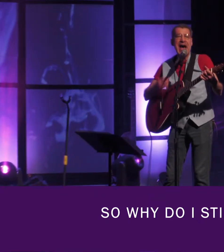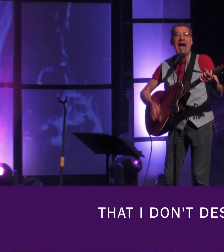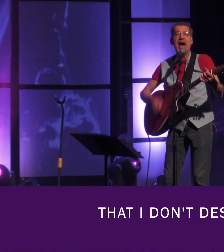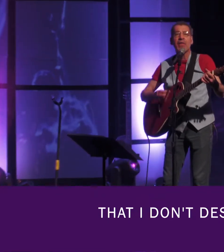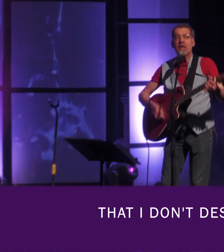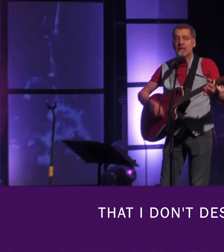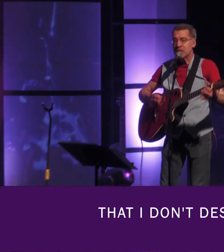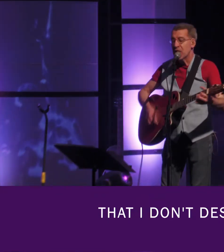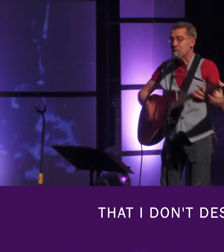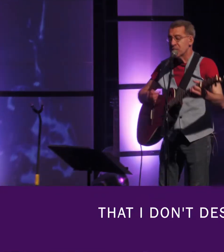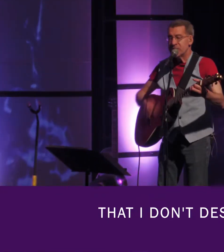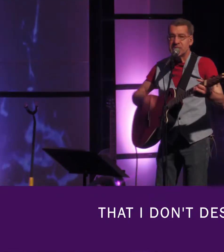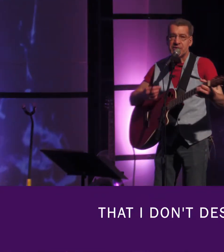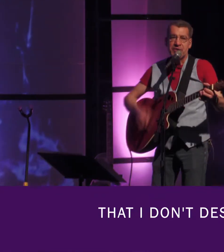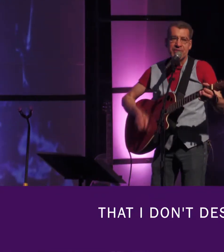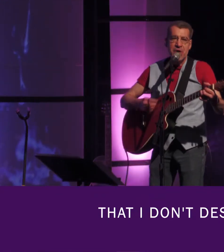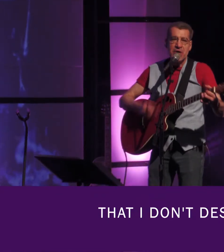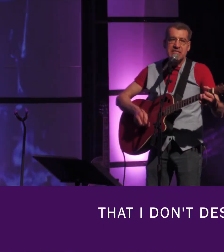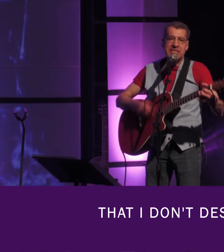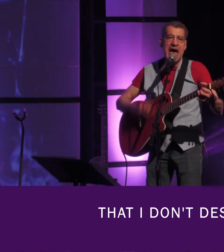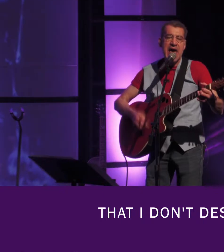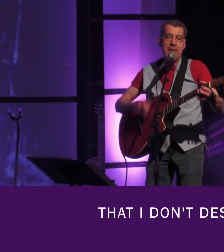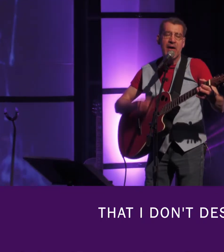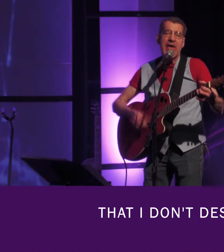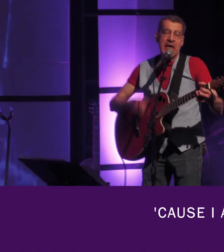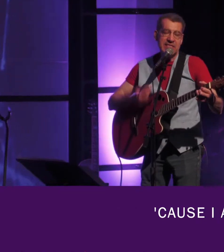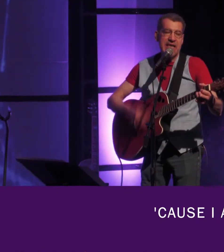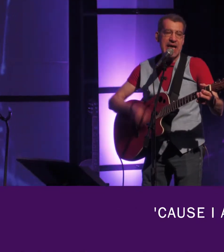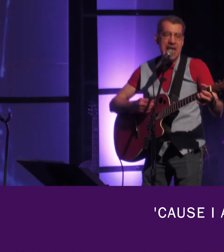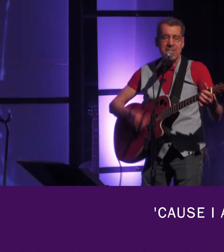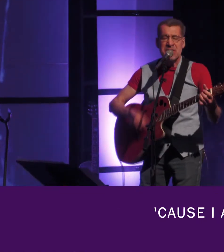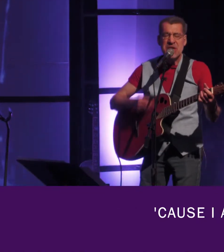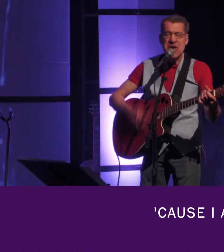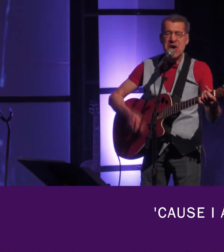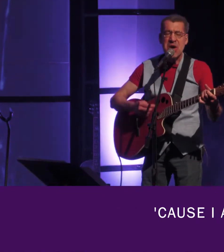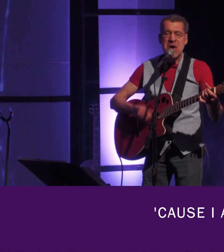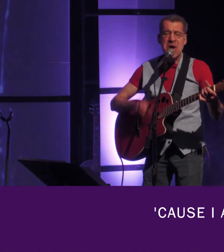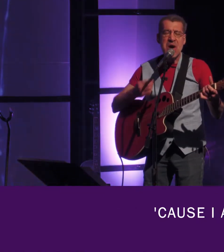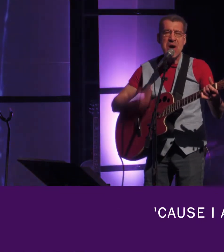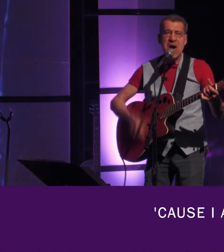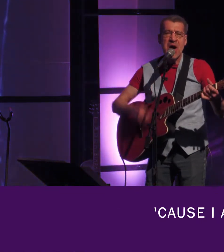that I don't deserve your time? 'Cause I am